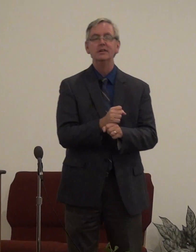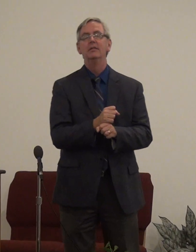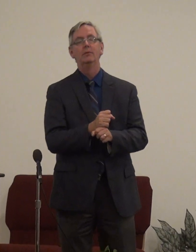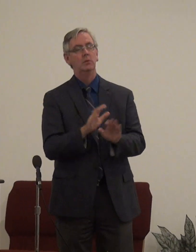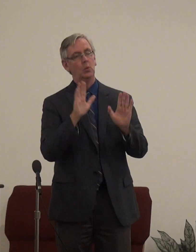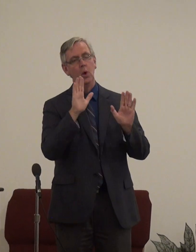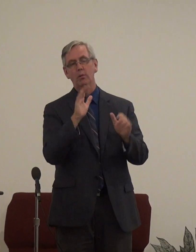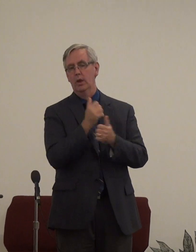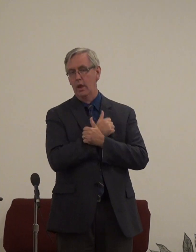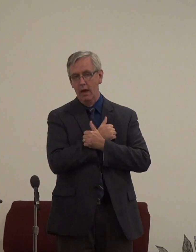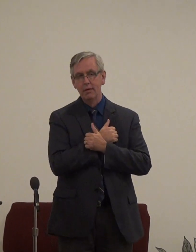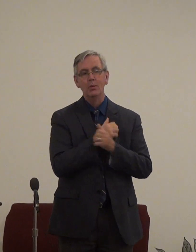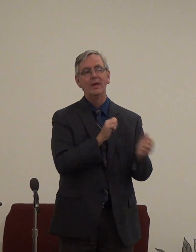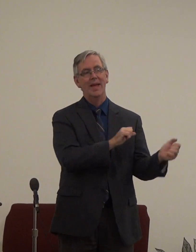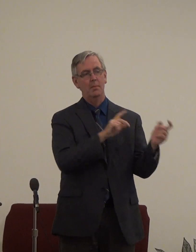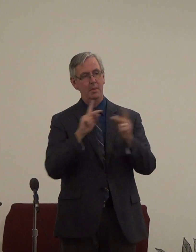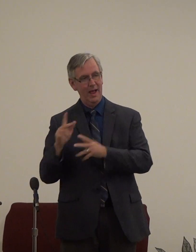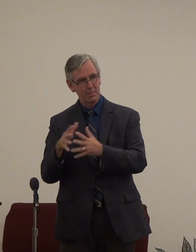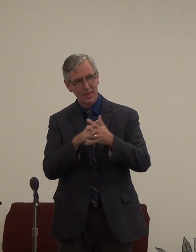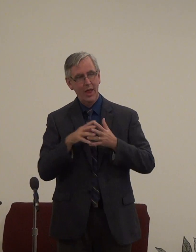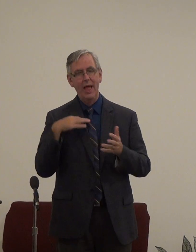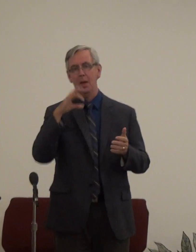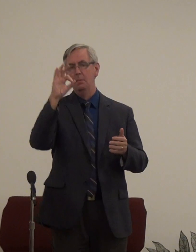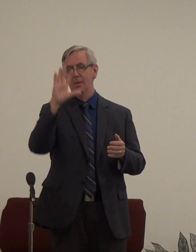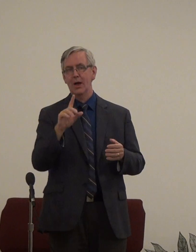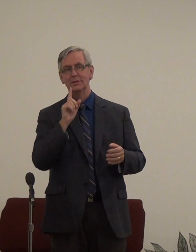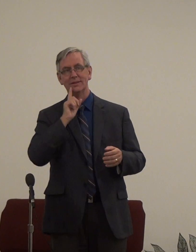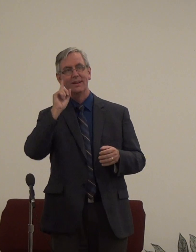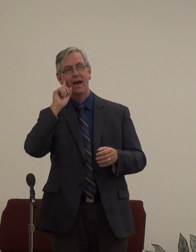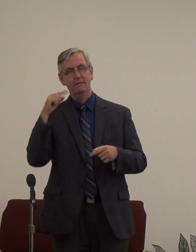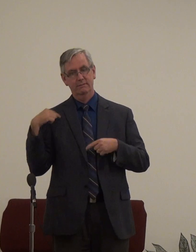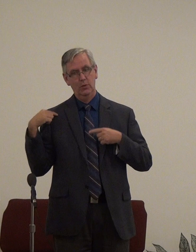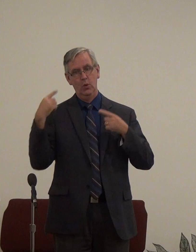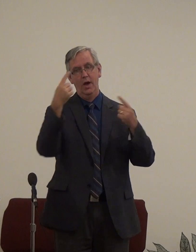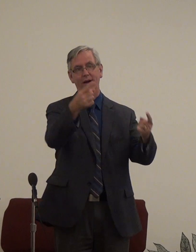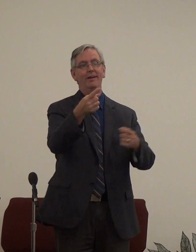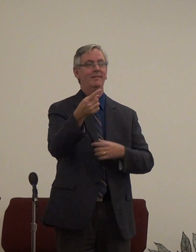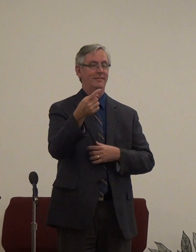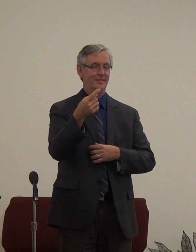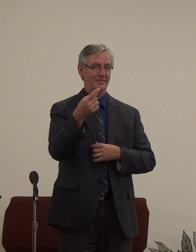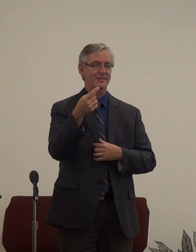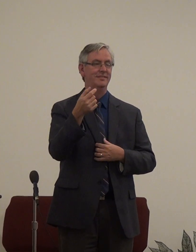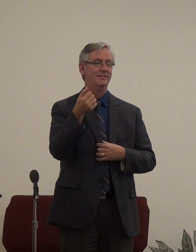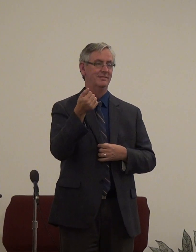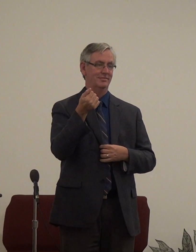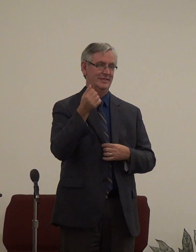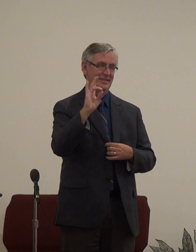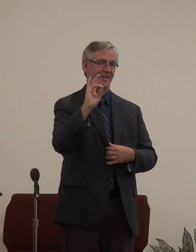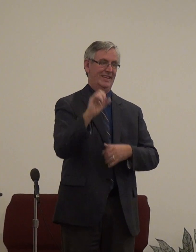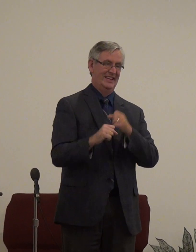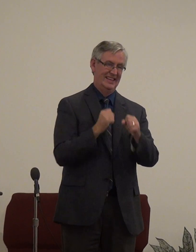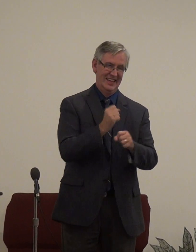We were in Germany for 6 years. It was wonderful. We loved it. And then we came back to America, and I pastored for